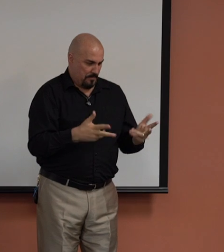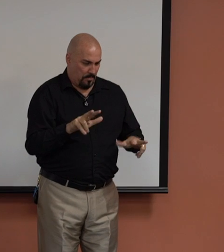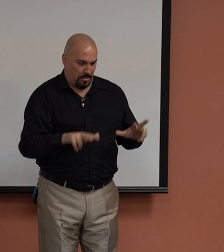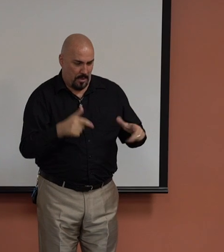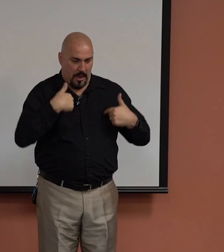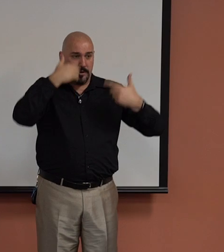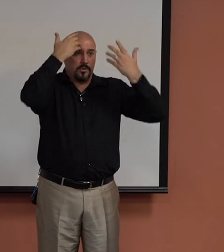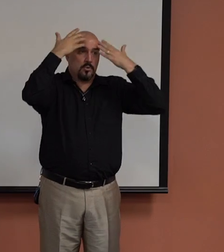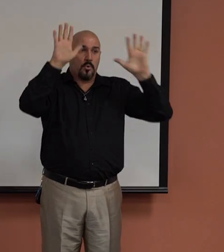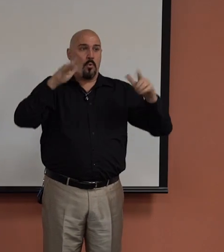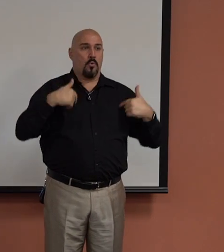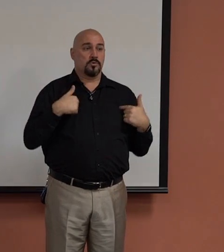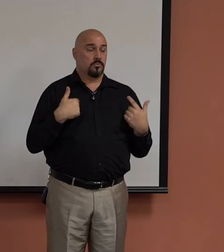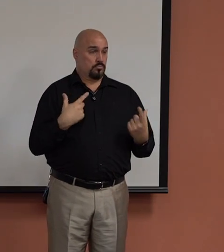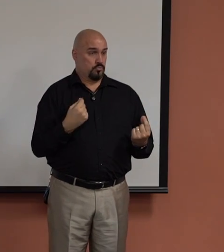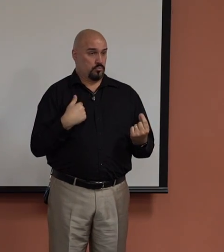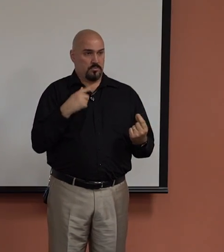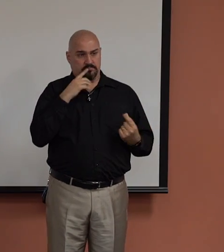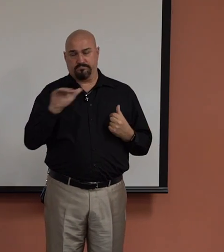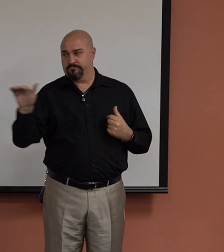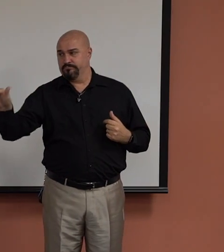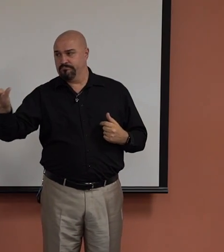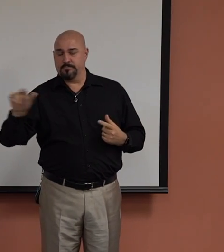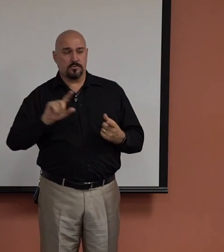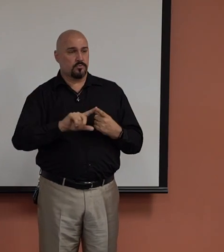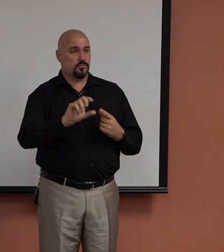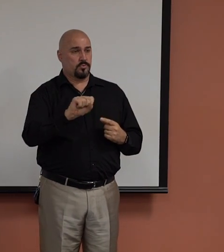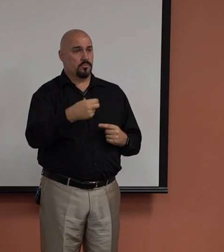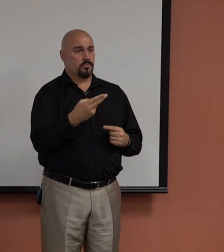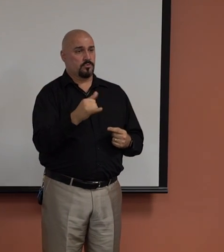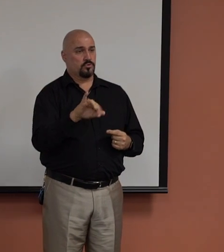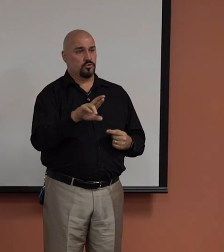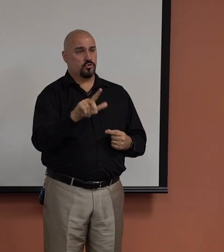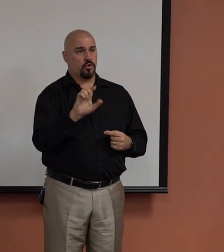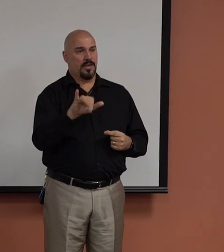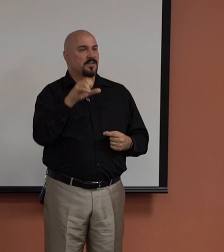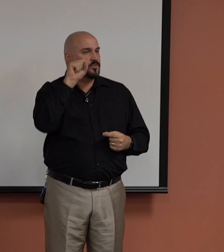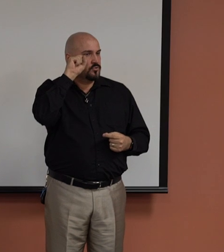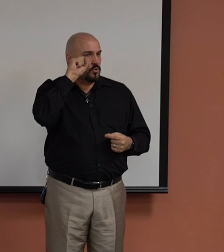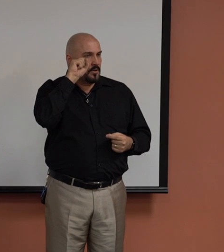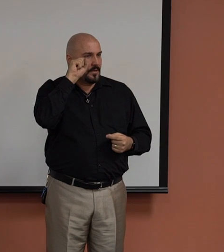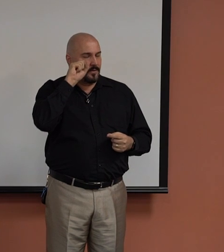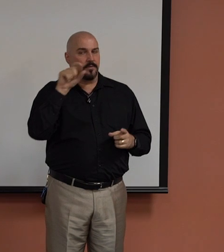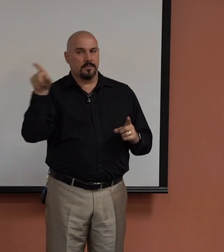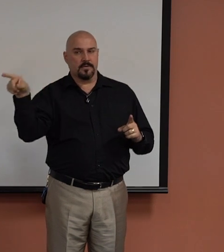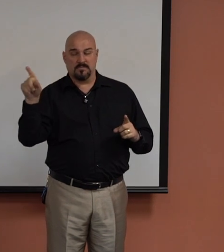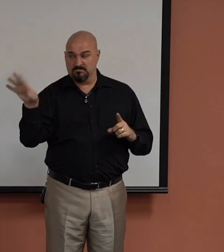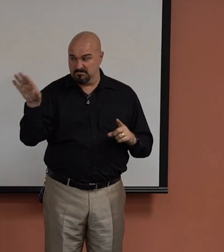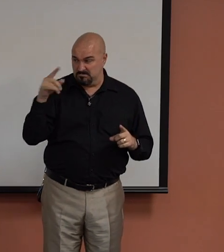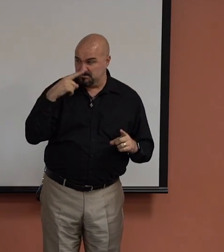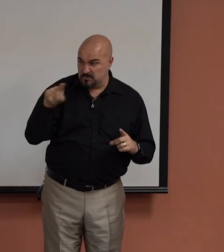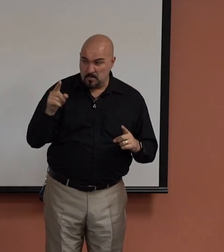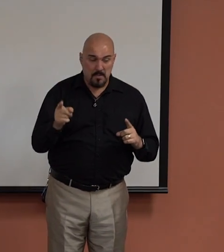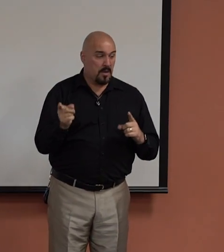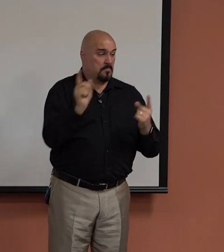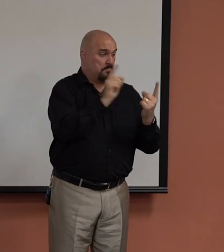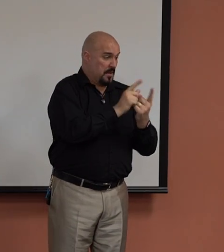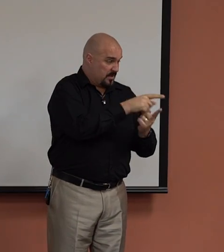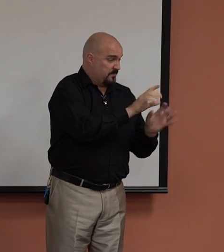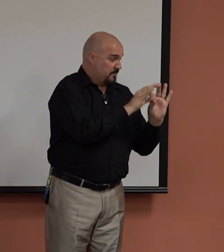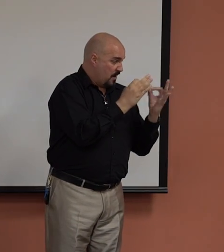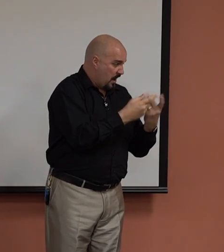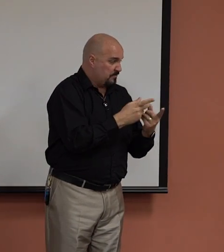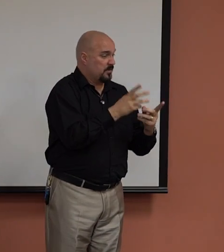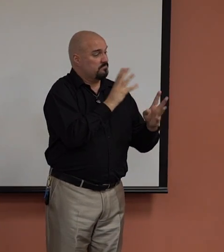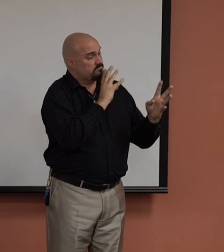mind meeting with this family and talking with this family? And that way they can converse in their own native language.